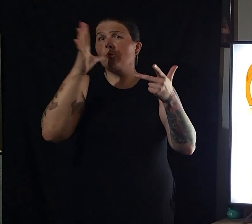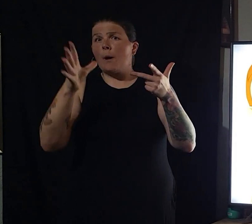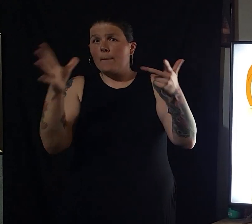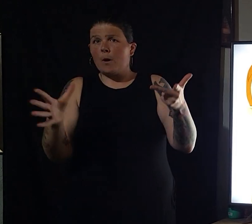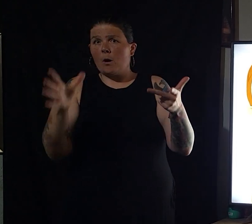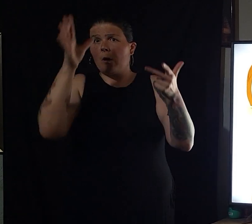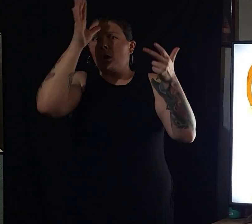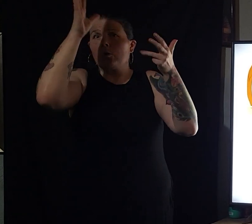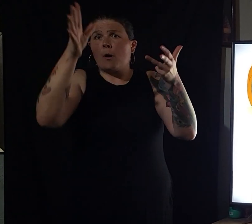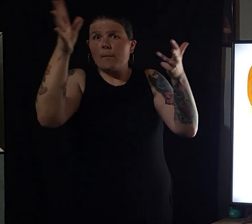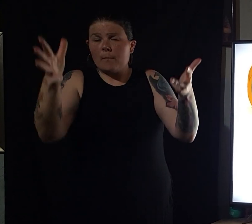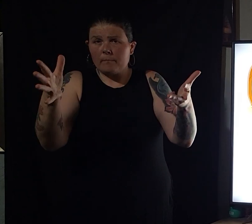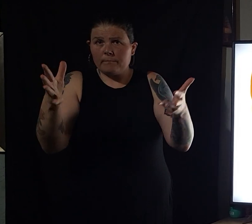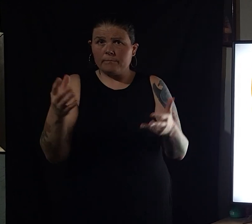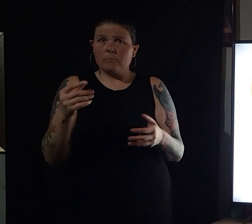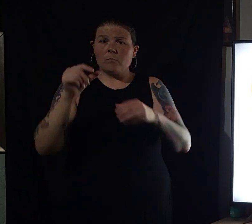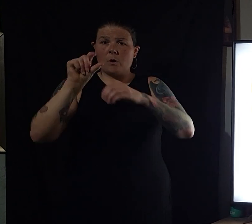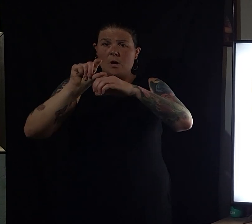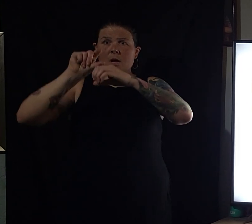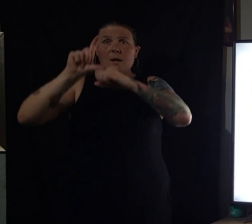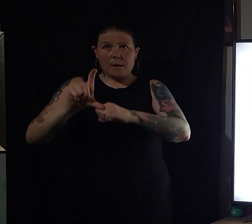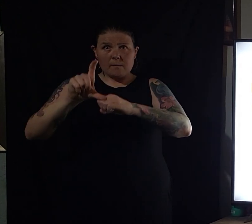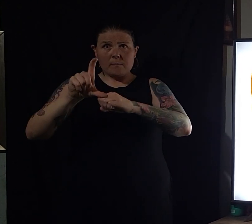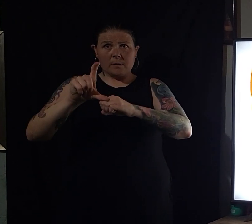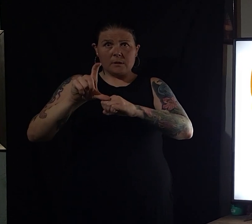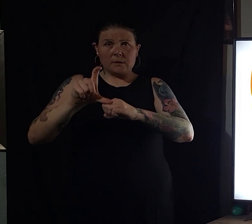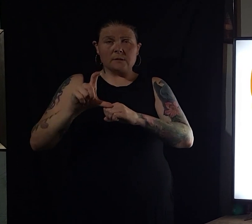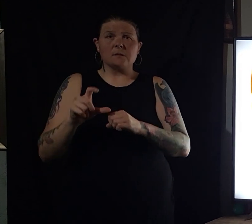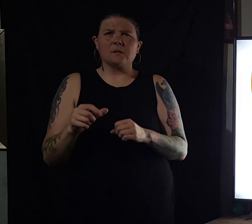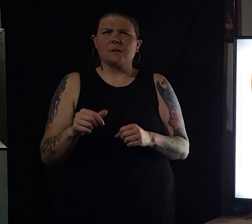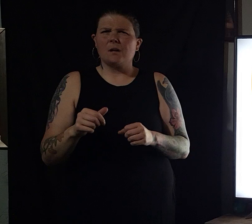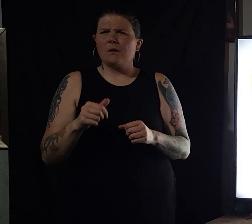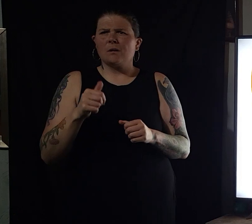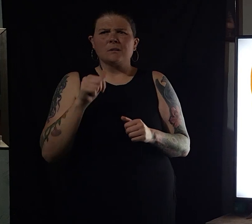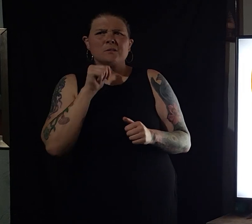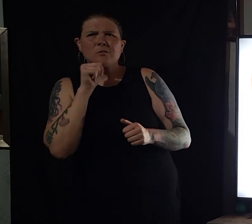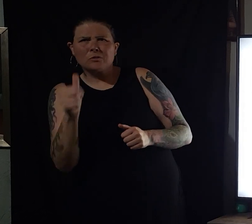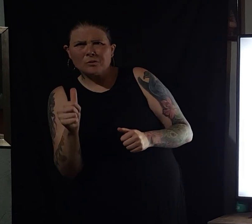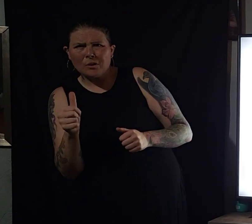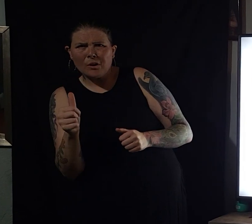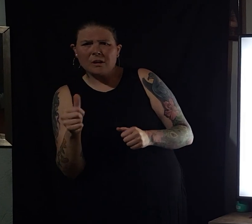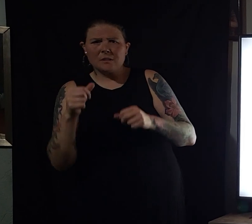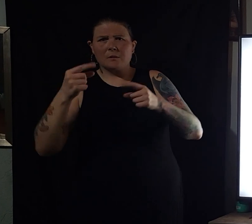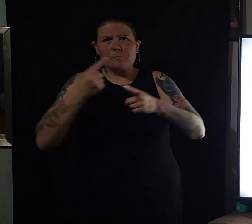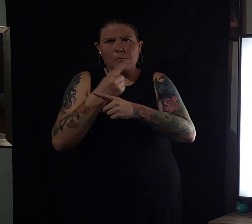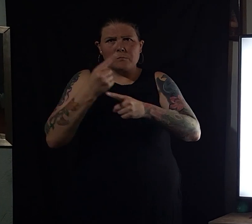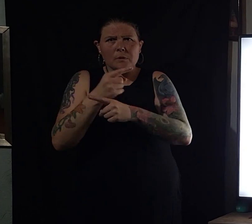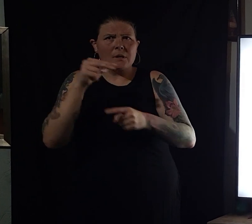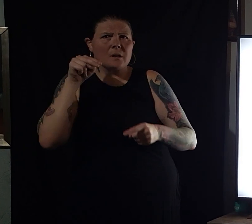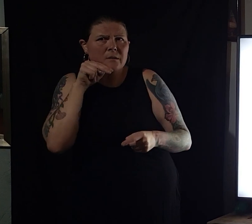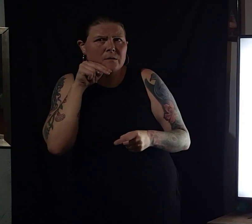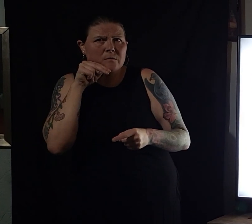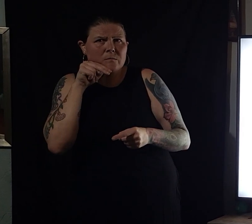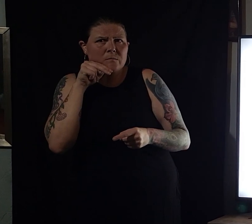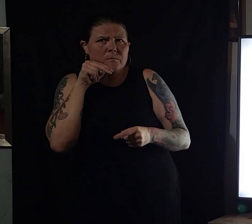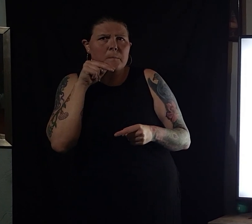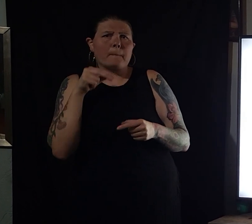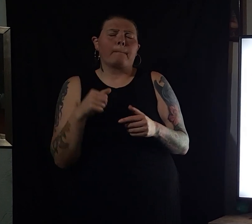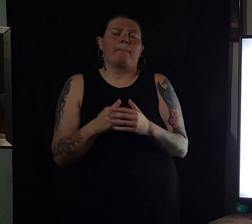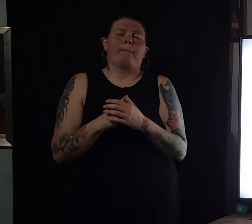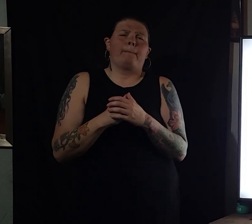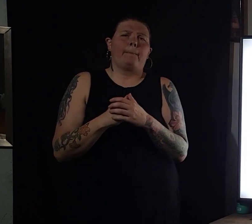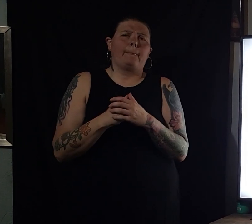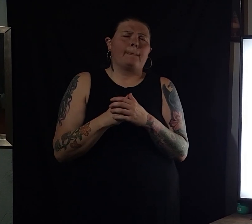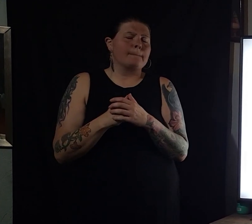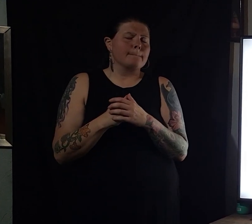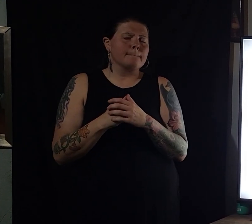and grandpa are capitalized, even though they are not proper nouns.